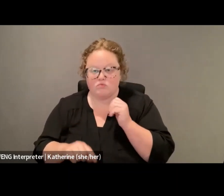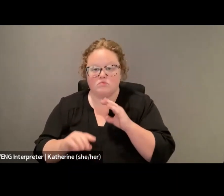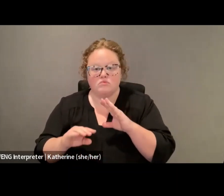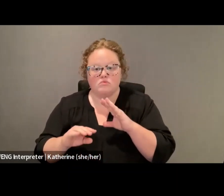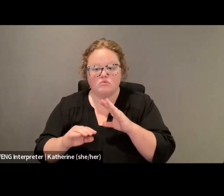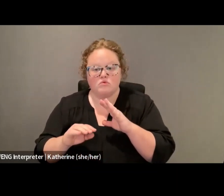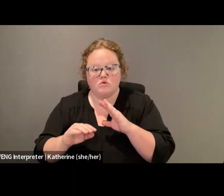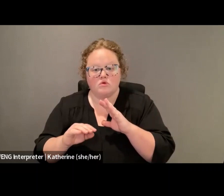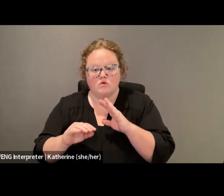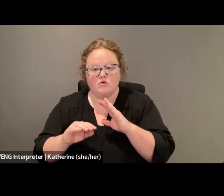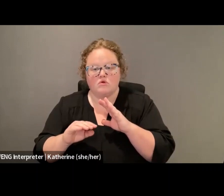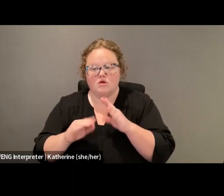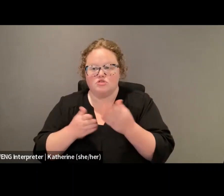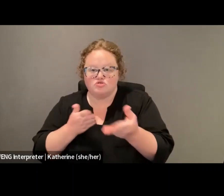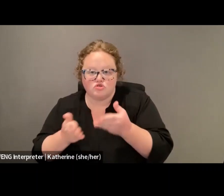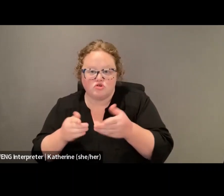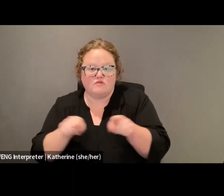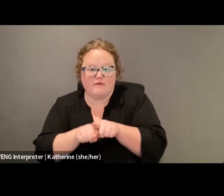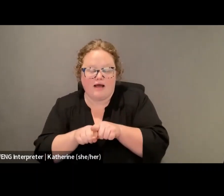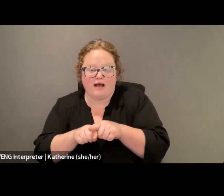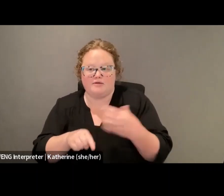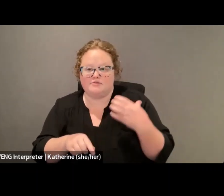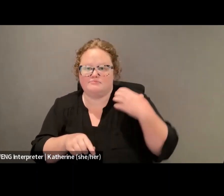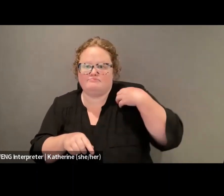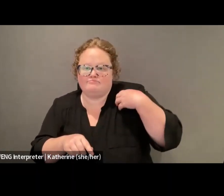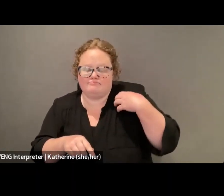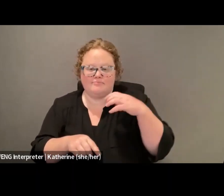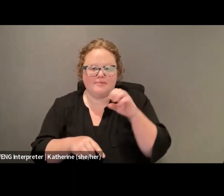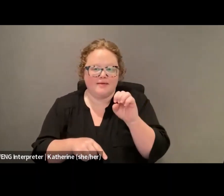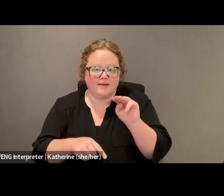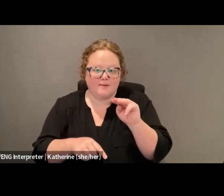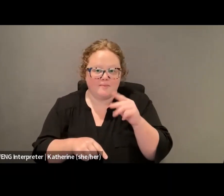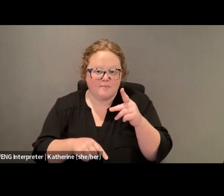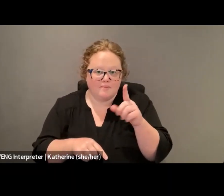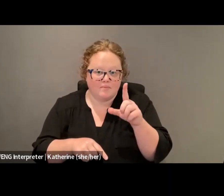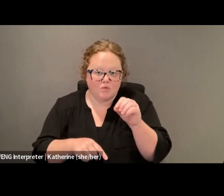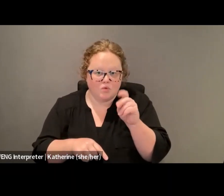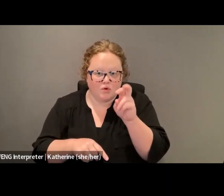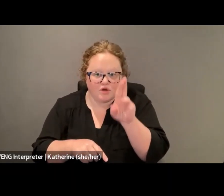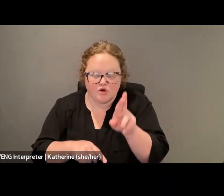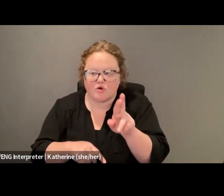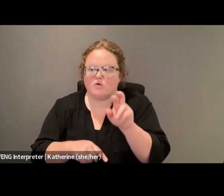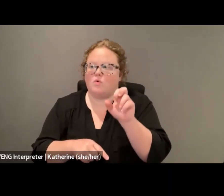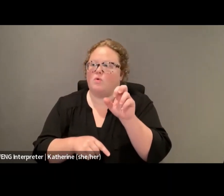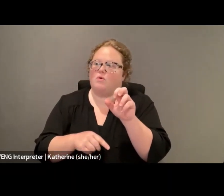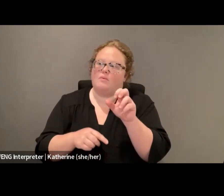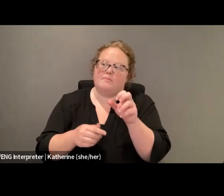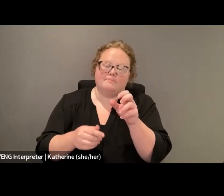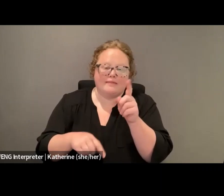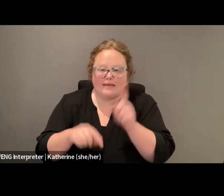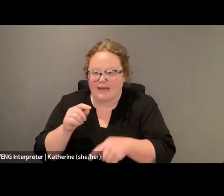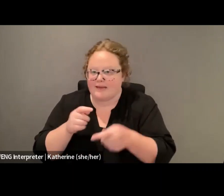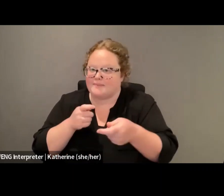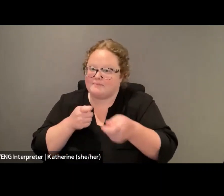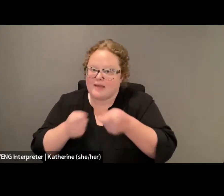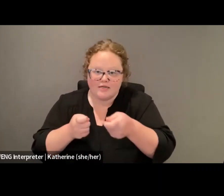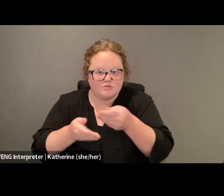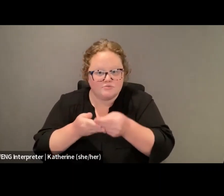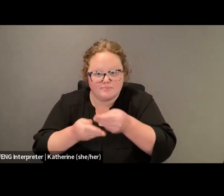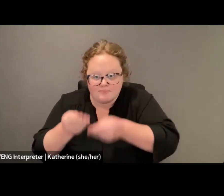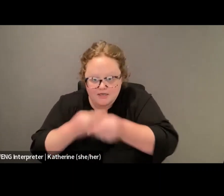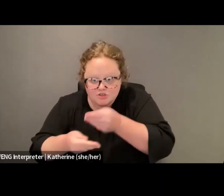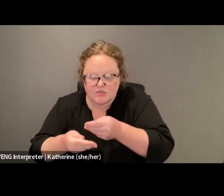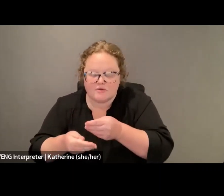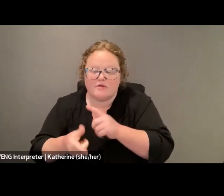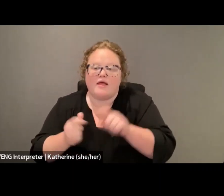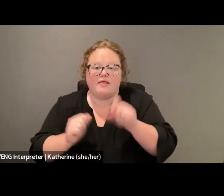of an employer and potentially manage a budget if the waiver has budget authority. Representatives are expected